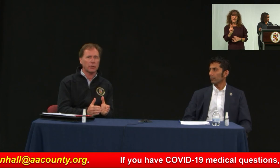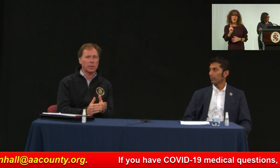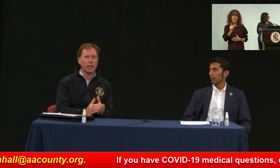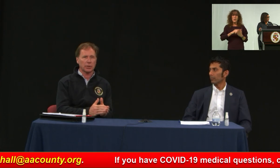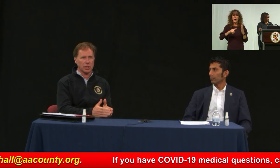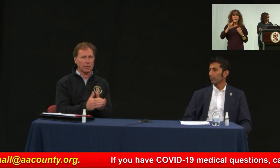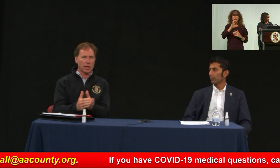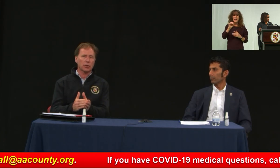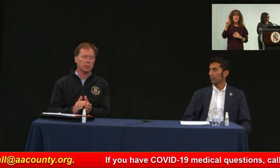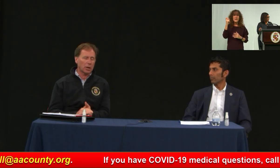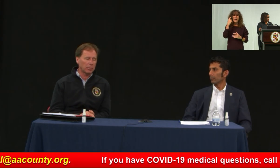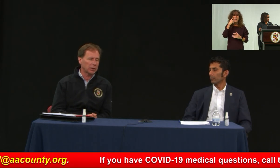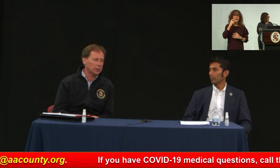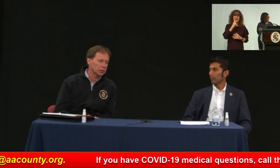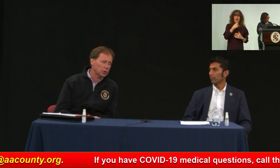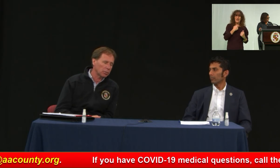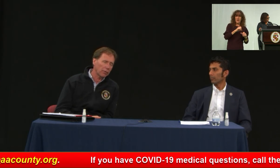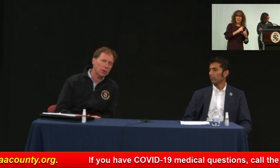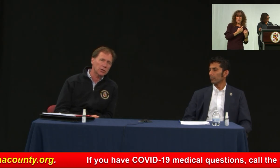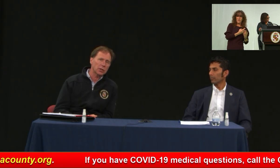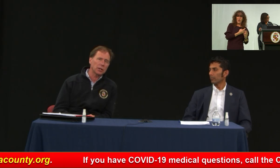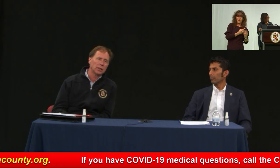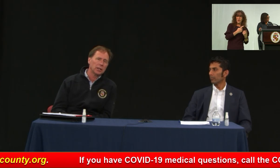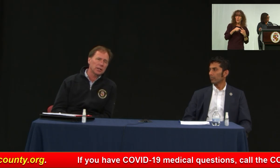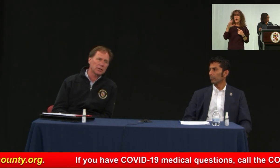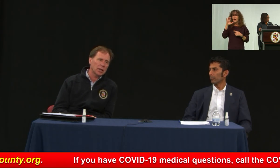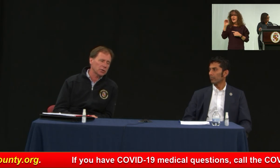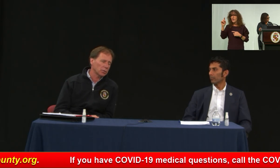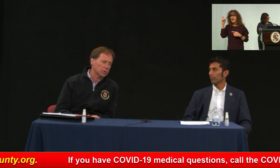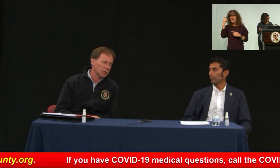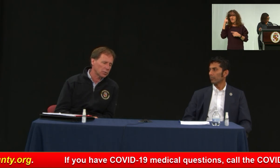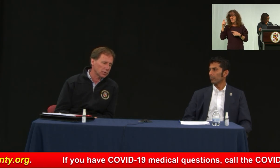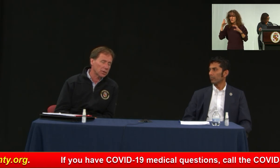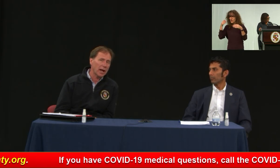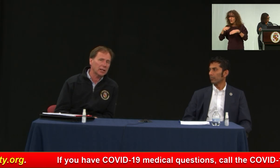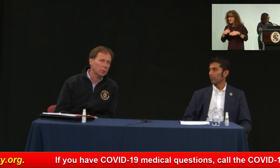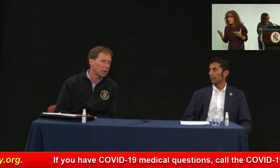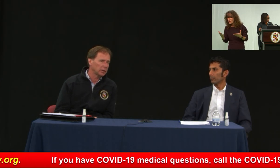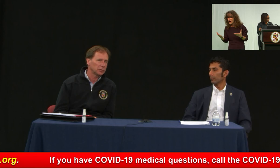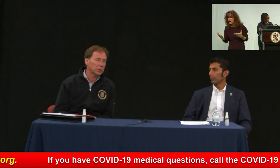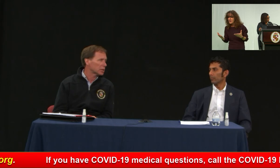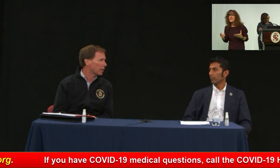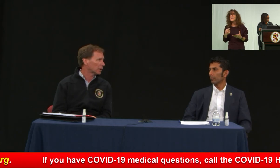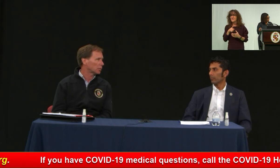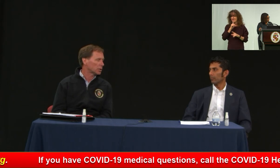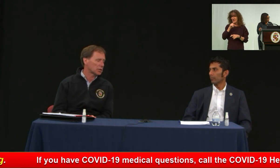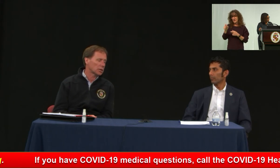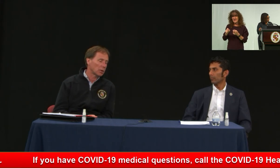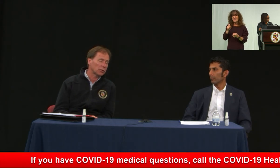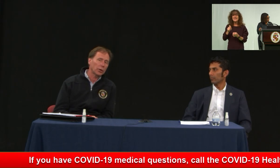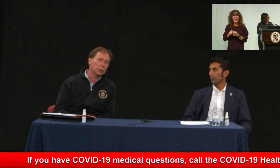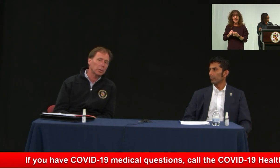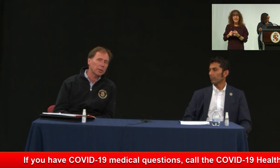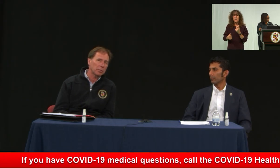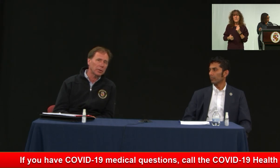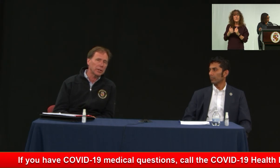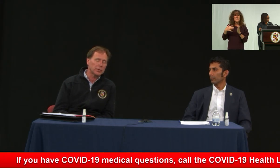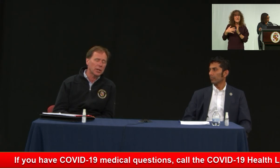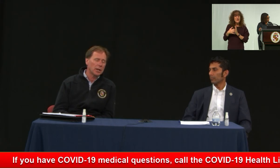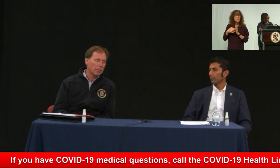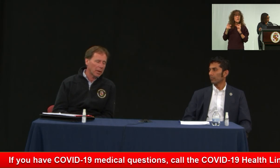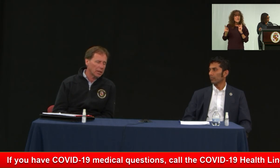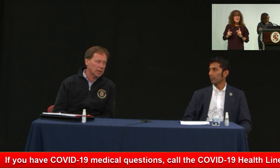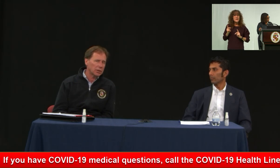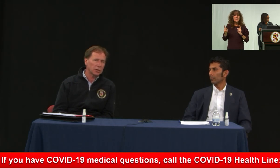county government outside of the health department should be focused on, his answer was exactly what we expected, which is the most vulnerable people,